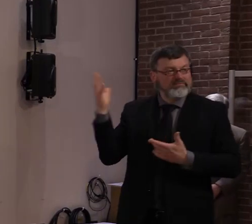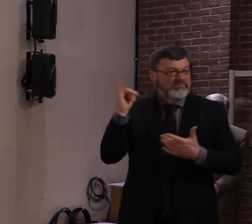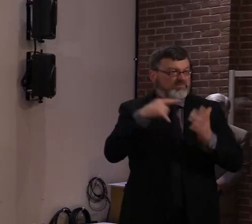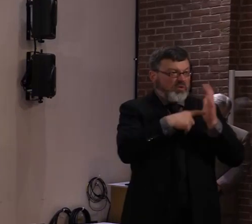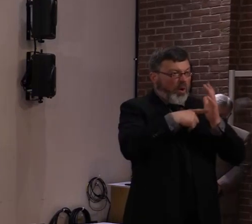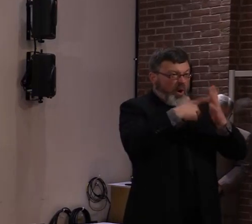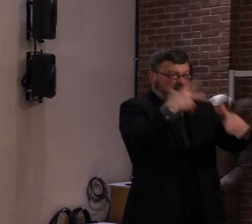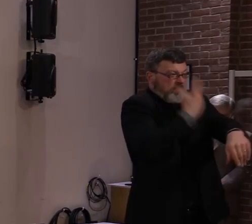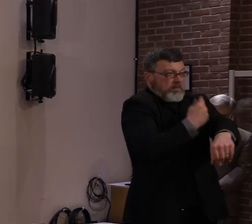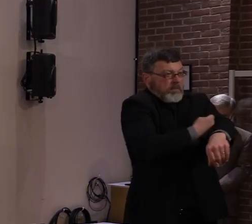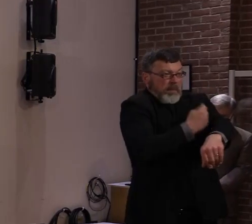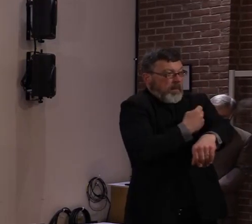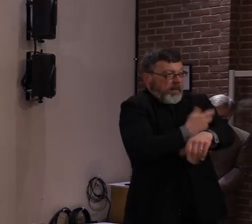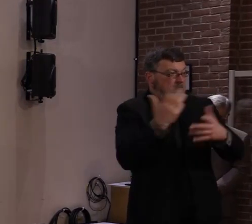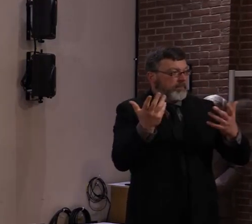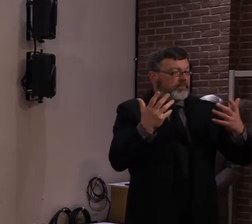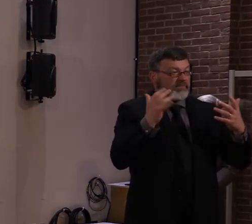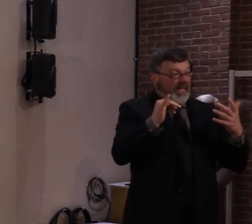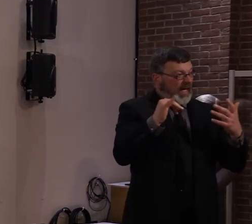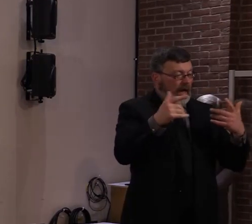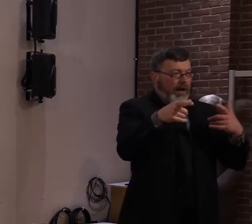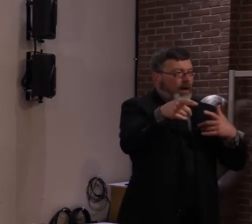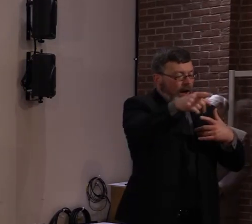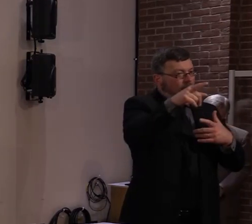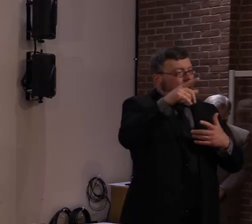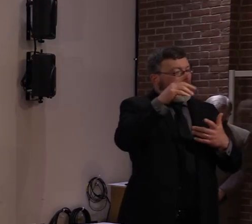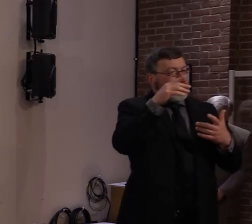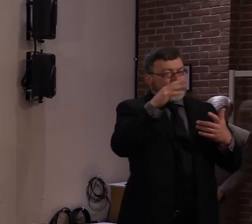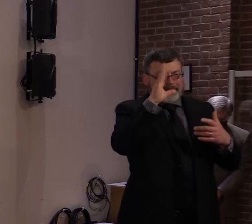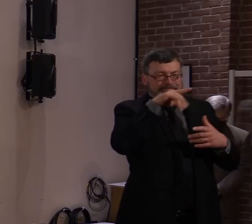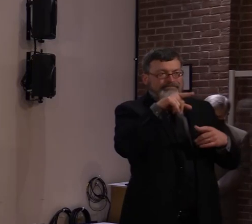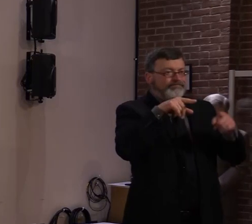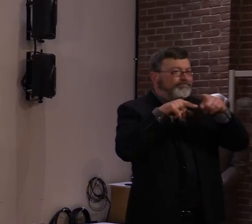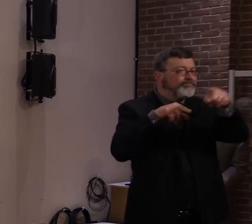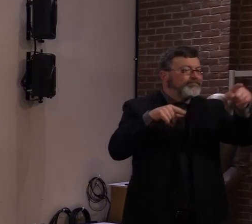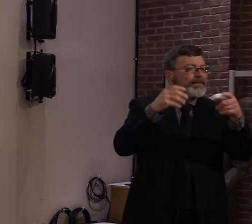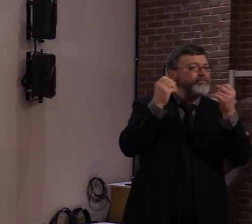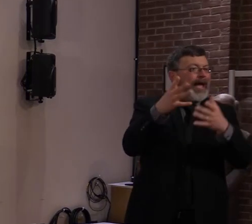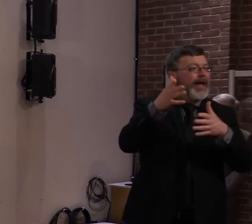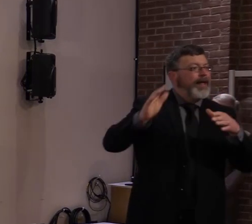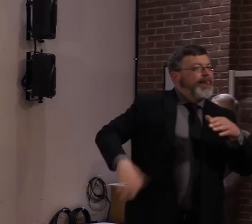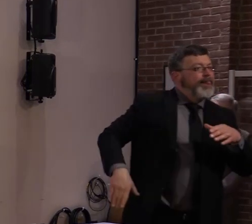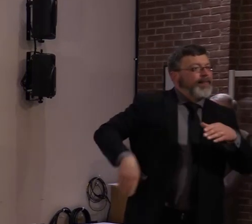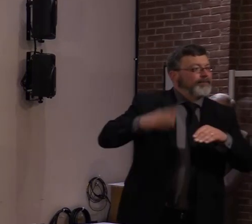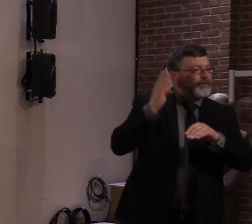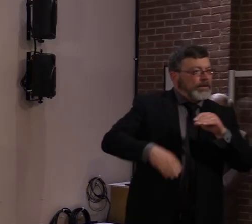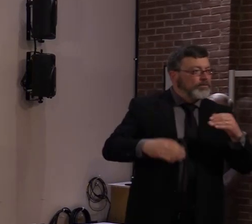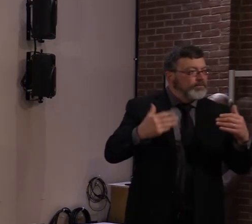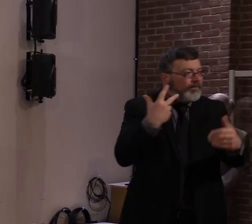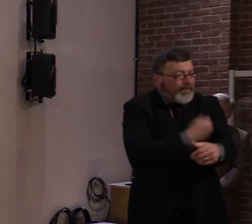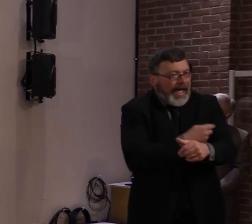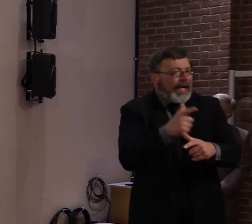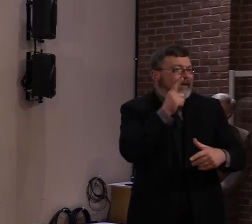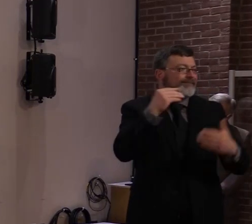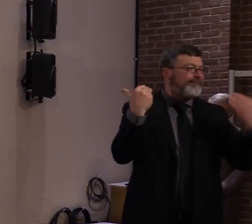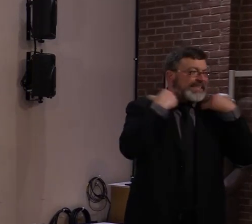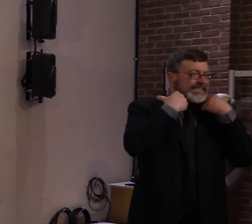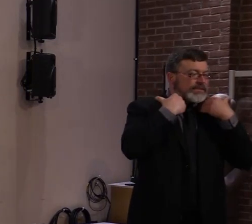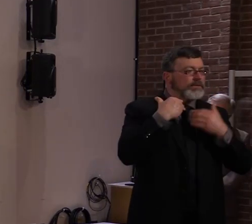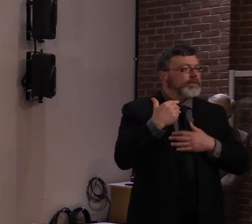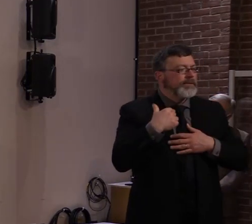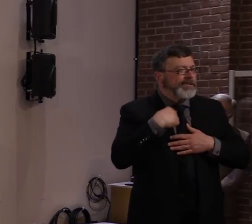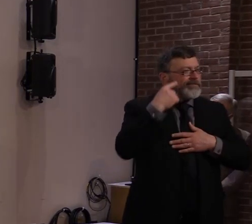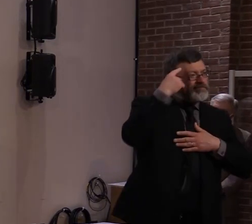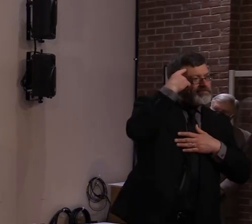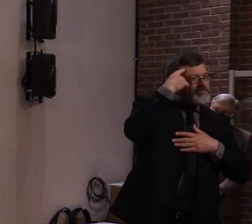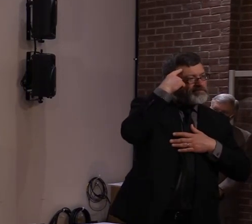vaccinated. You're already hearing some of these strategies at work, from a drive-through clinic to allowing people to